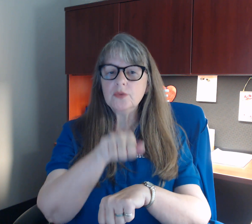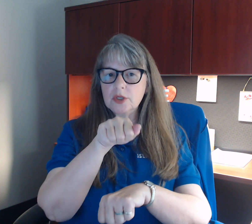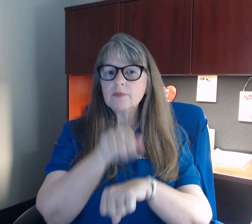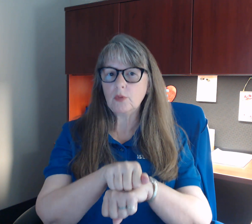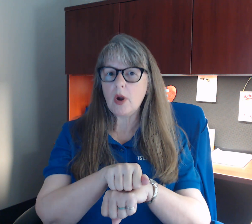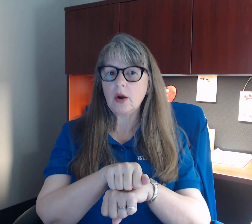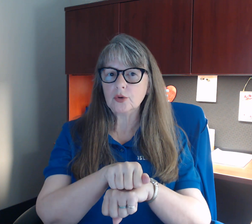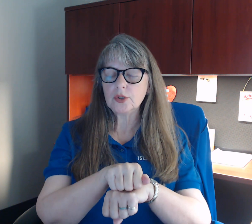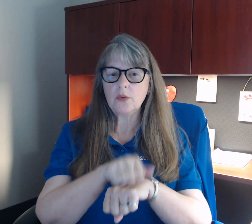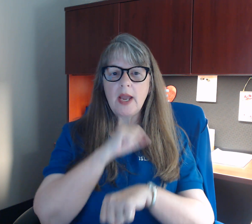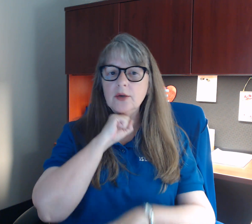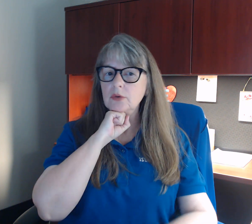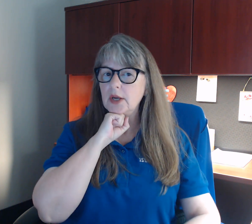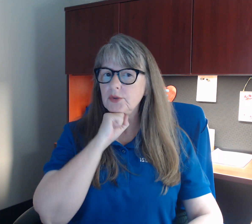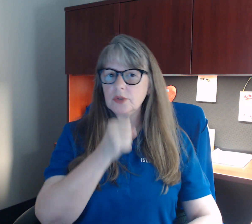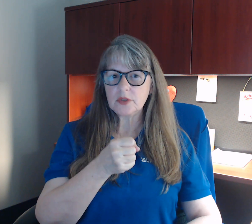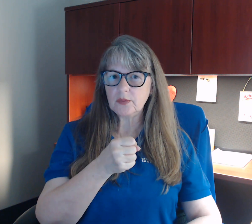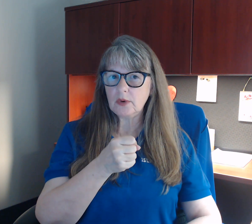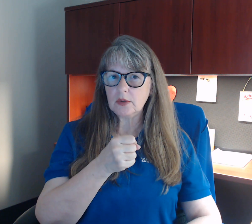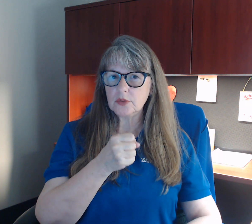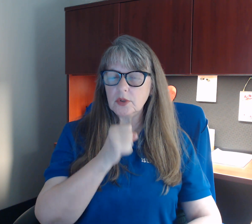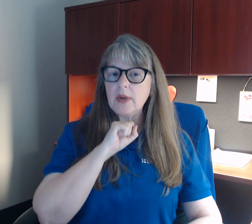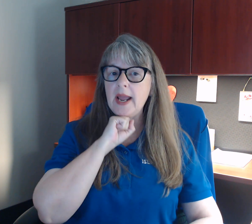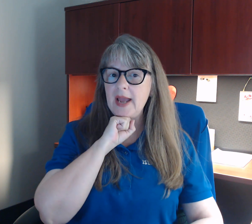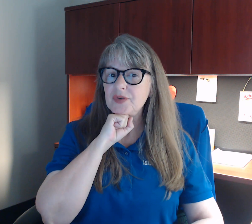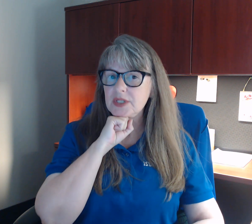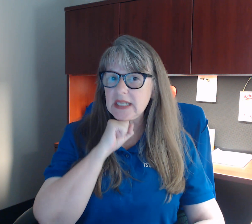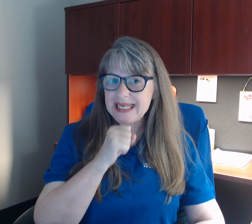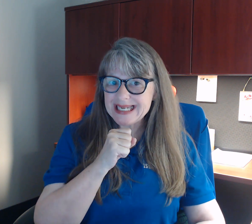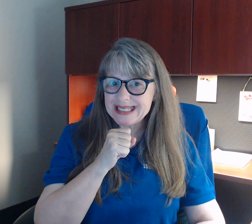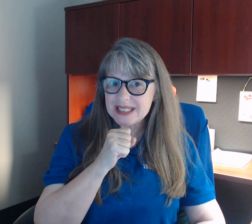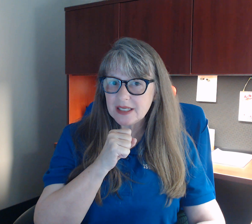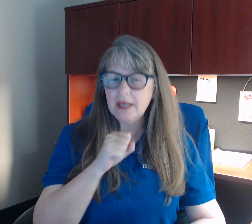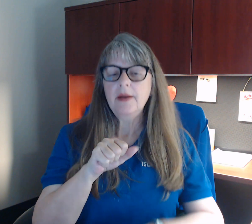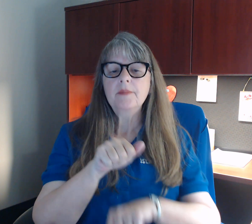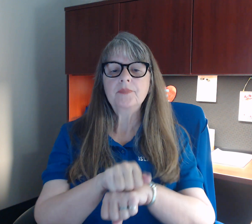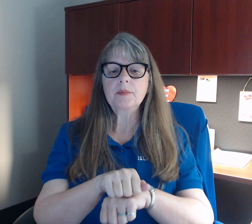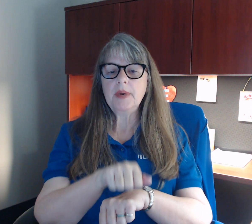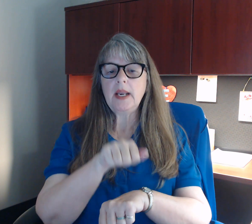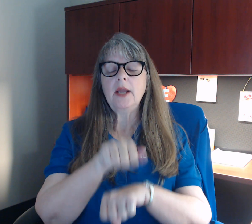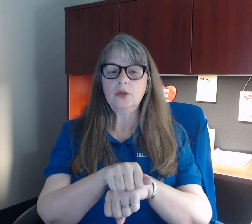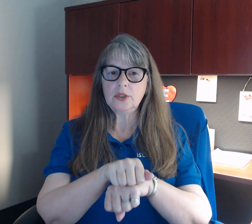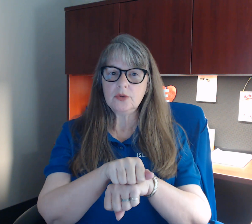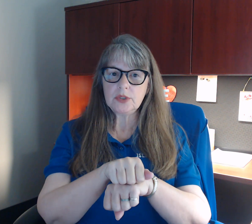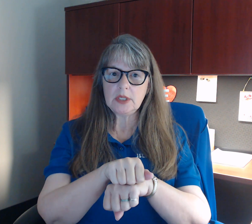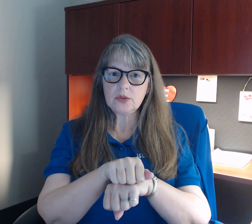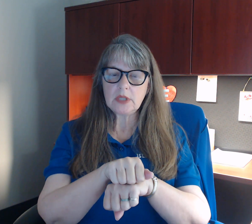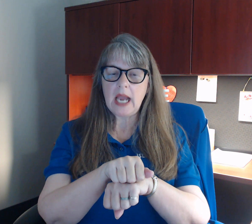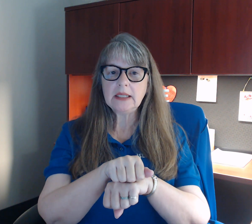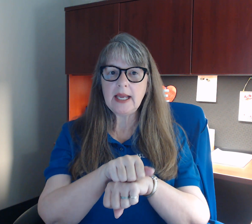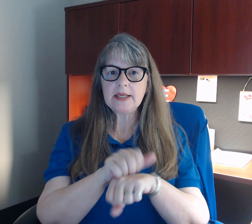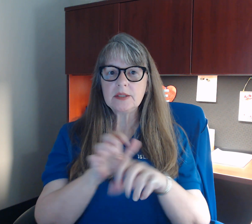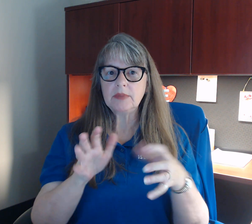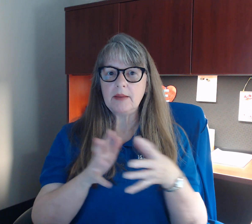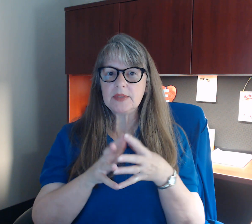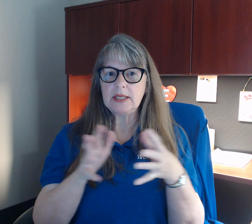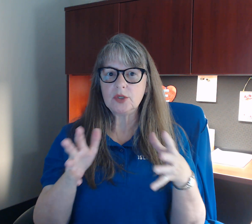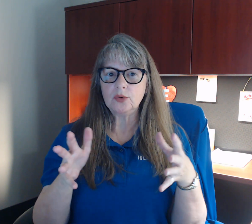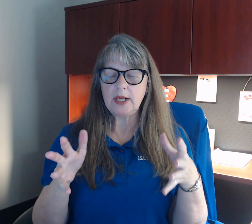for rock or stone. I do not do this for rock or stone. I have seen it, but I usually use this. I like sometimes things that are nice and